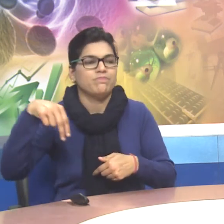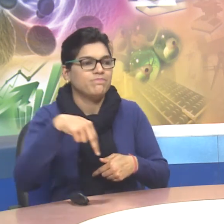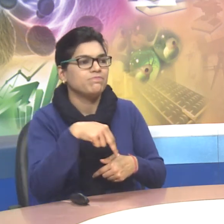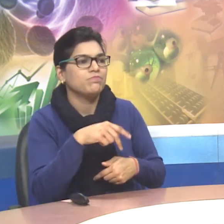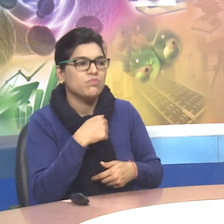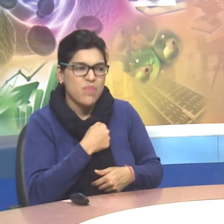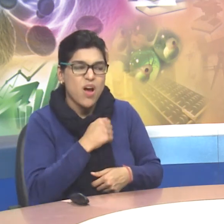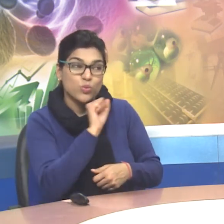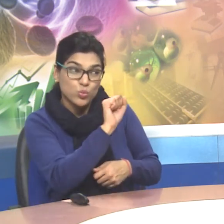And